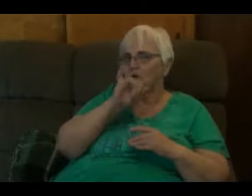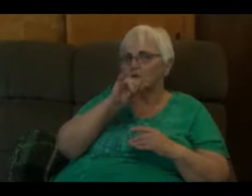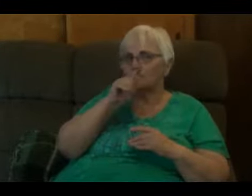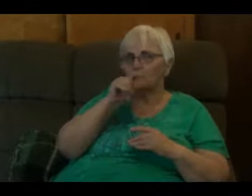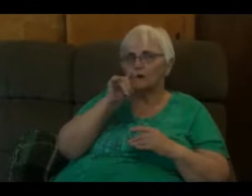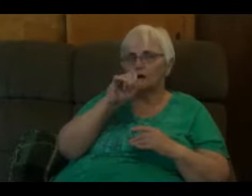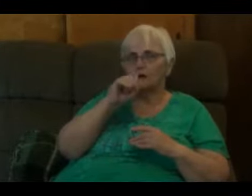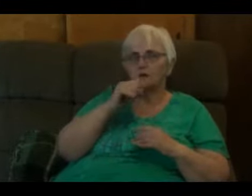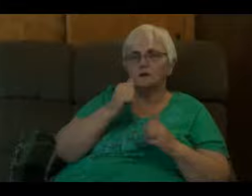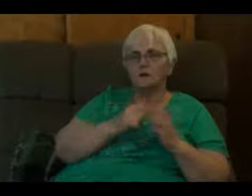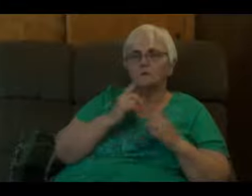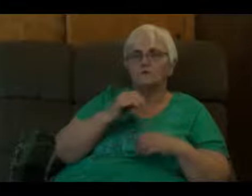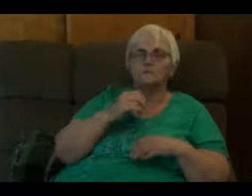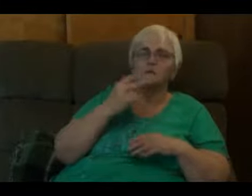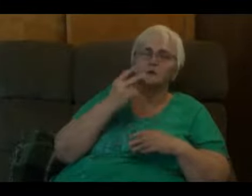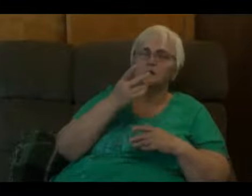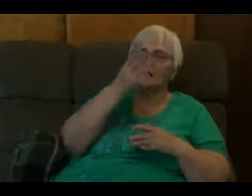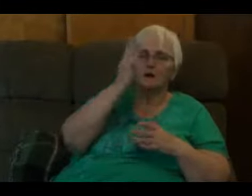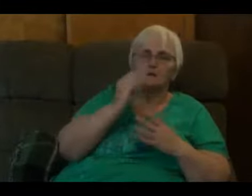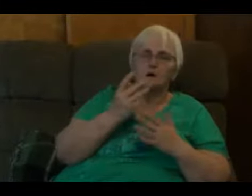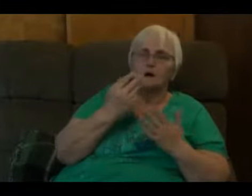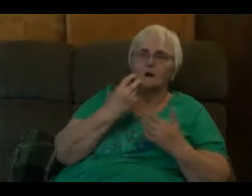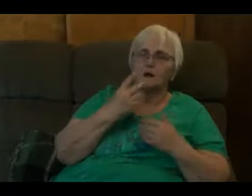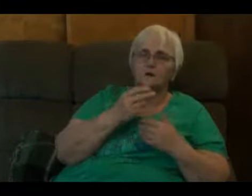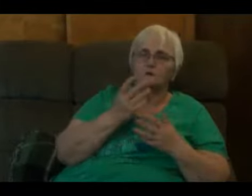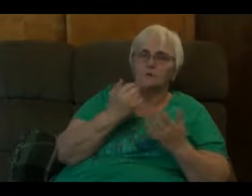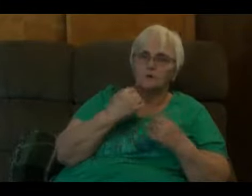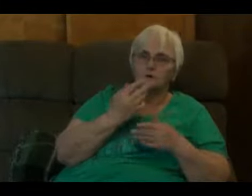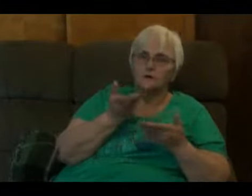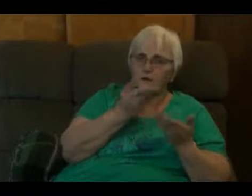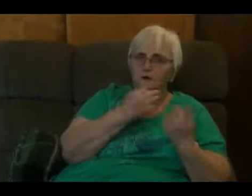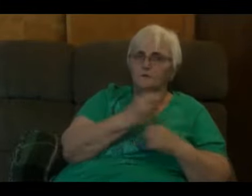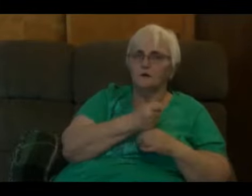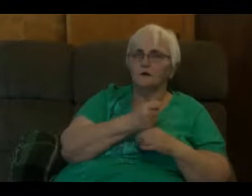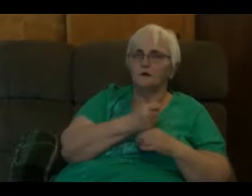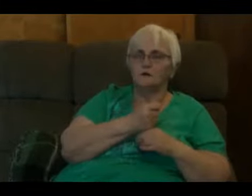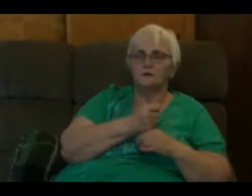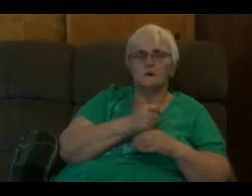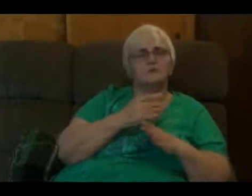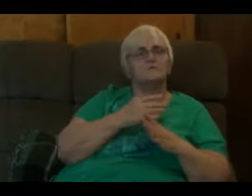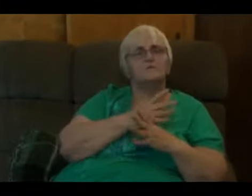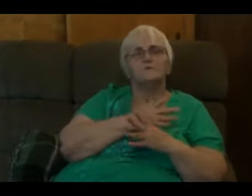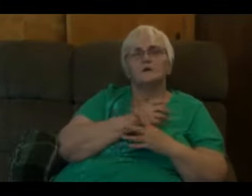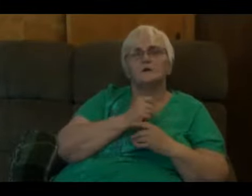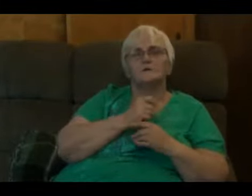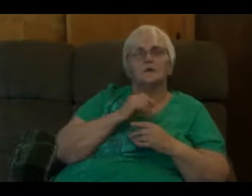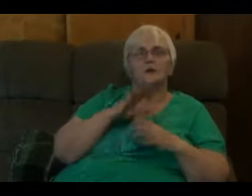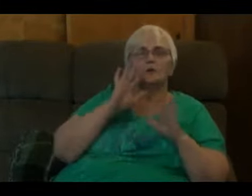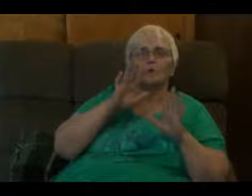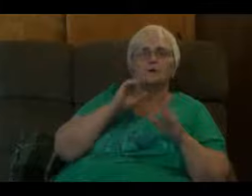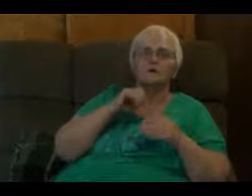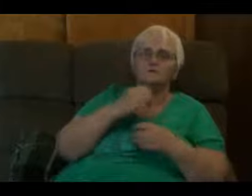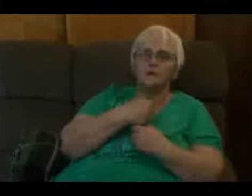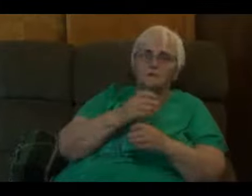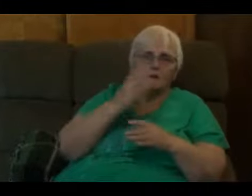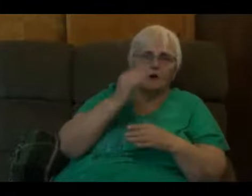us as He saw fit. You know, that's what we're fearfully and wonderfully made. What does that mean? You know, God doesn't make junk. And